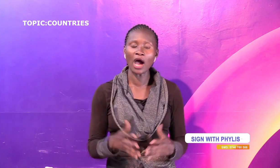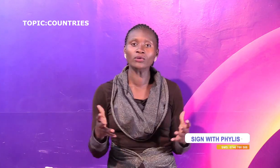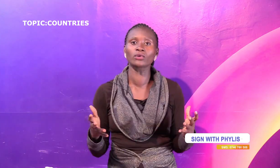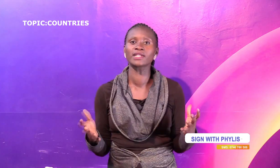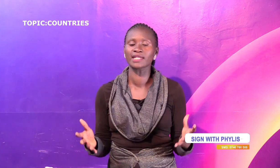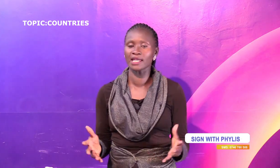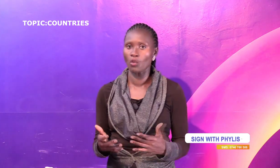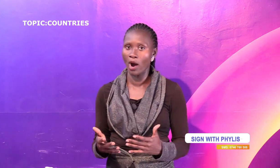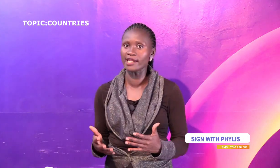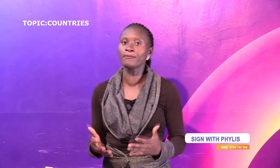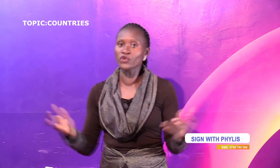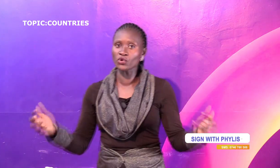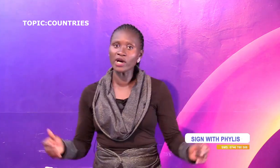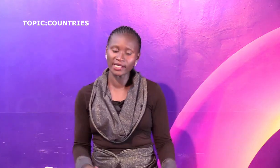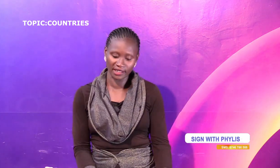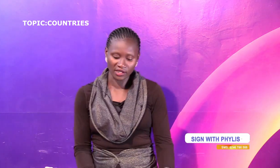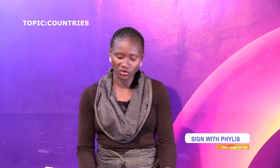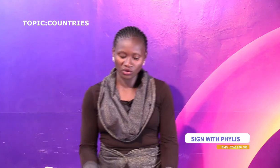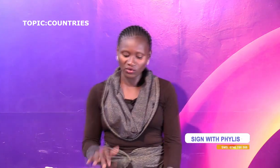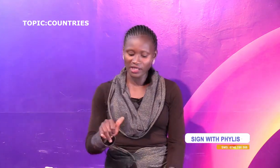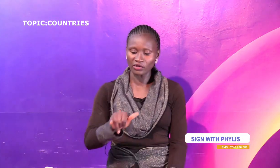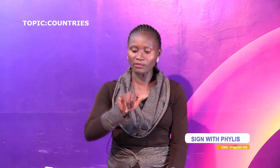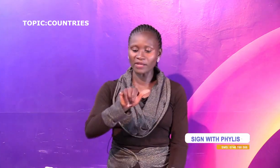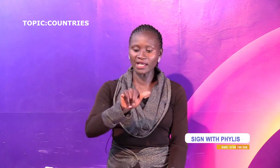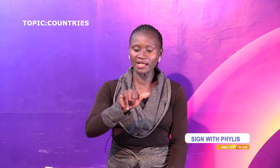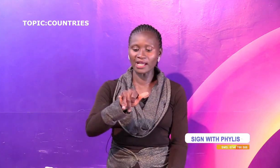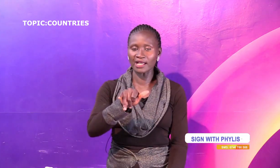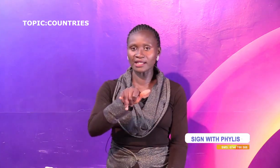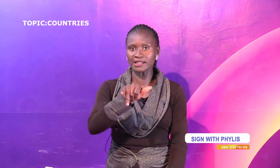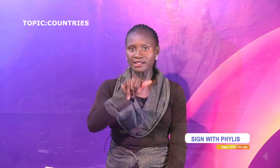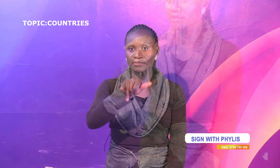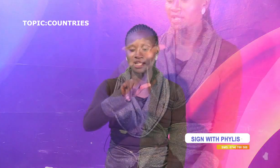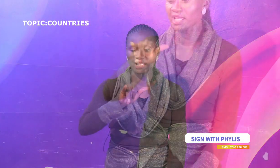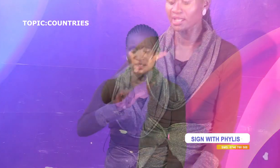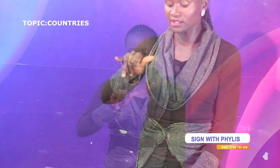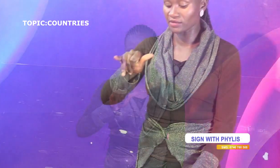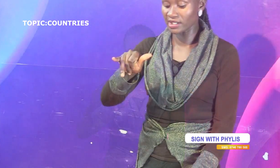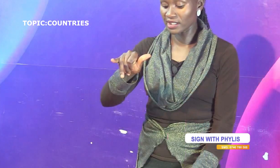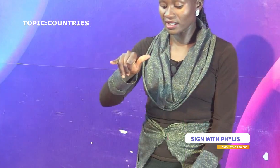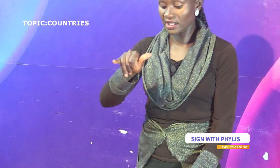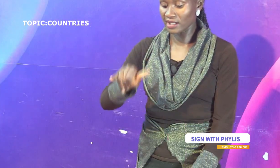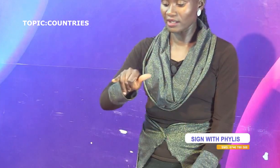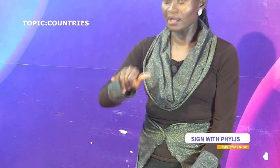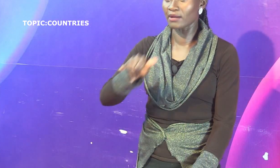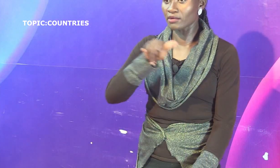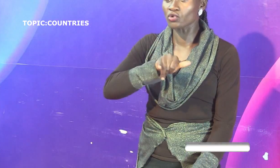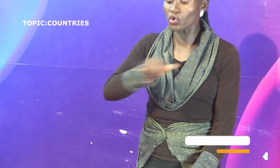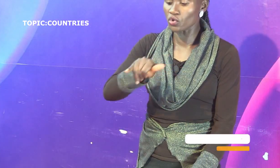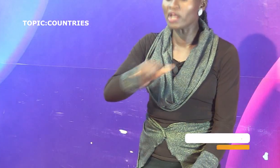we sign the word Uganda? So Uganda, you are making something like this one. So Uganda, you just tap